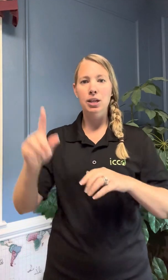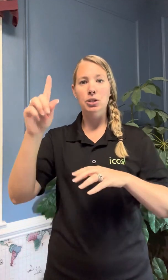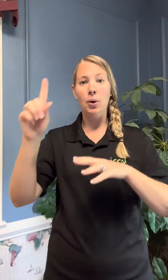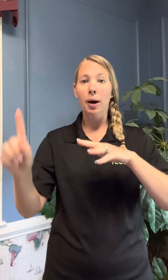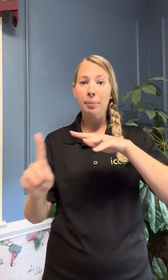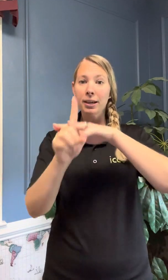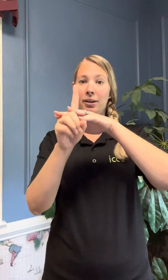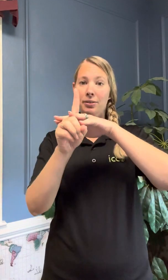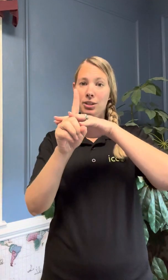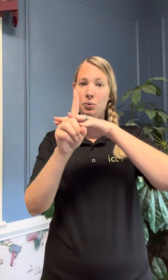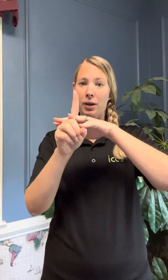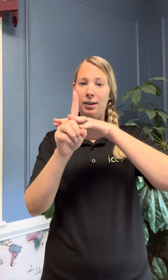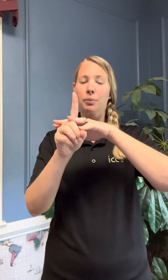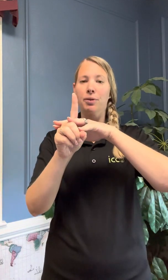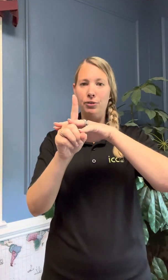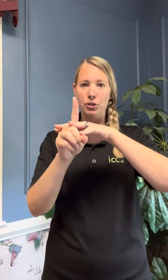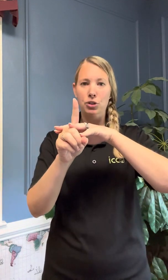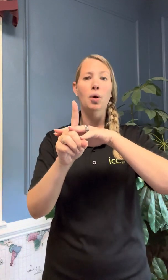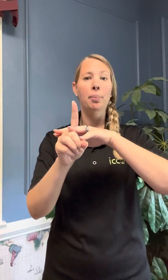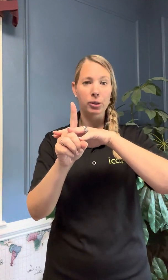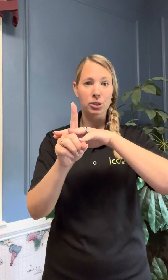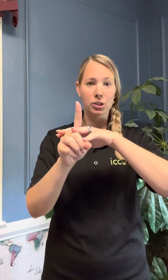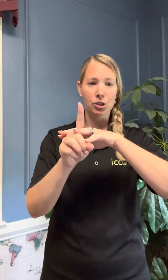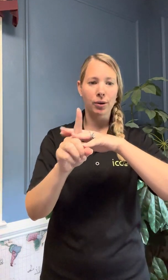So appear, this one refers to a person showing up.